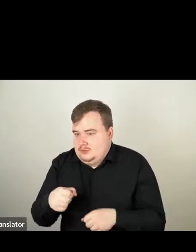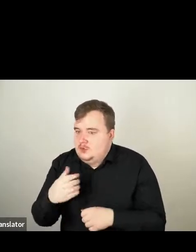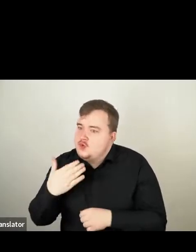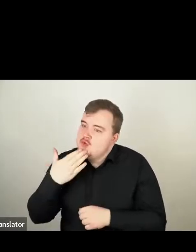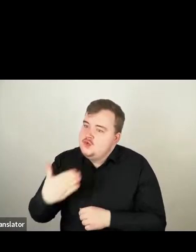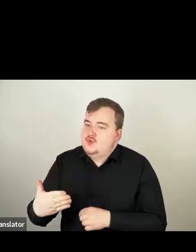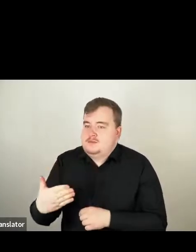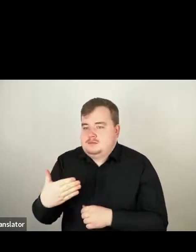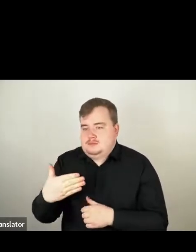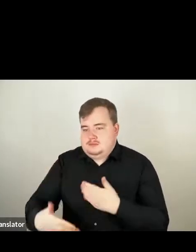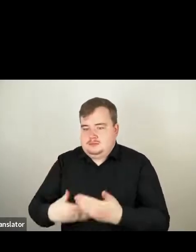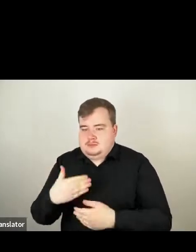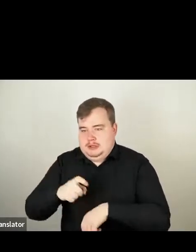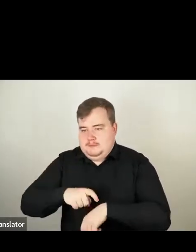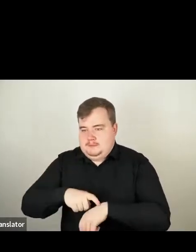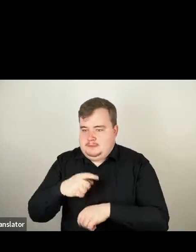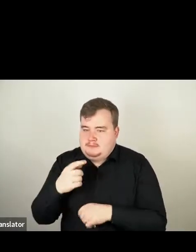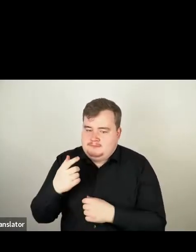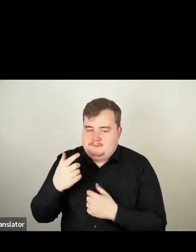as parliamentarians,